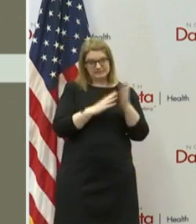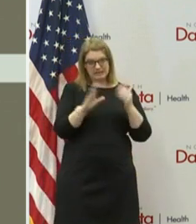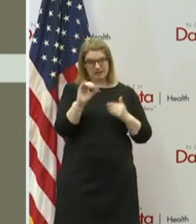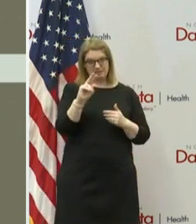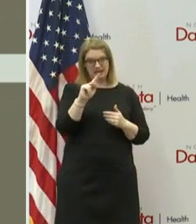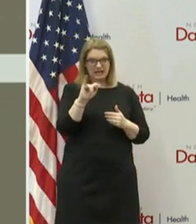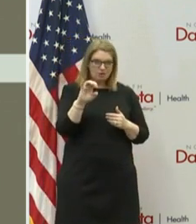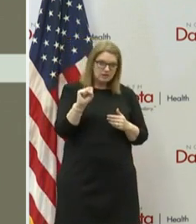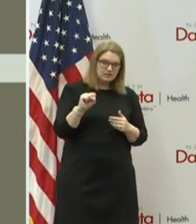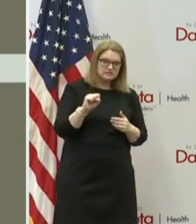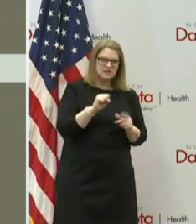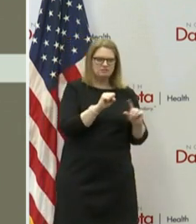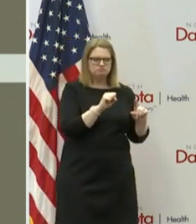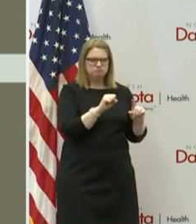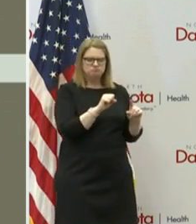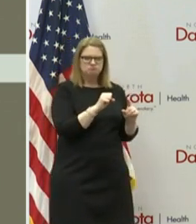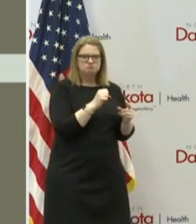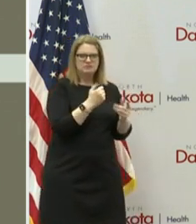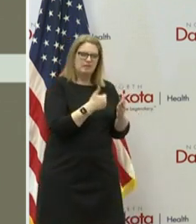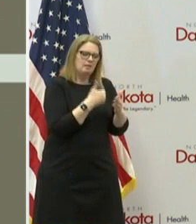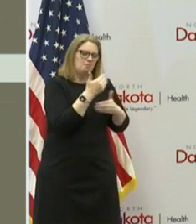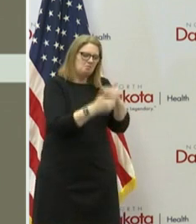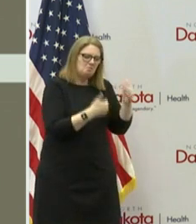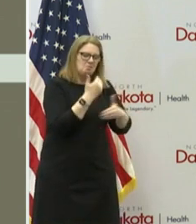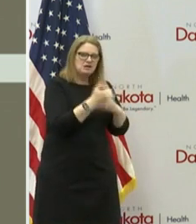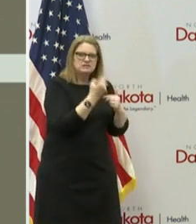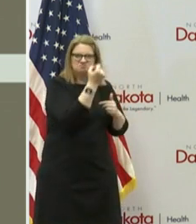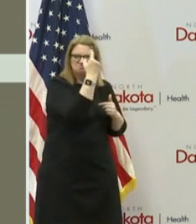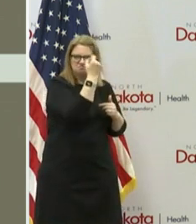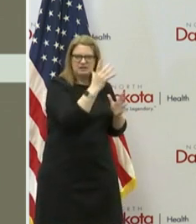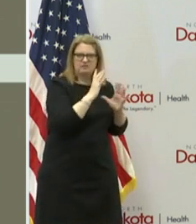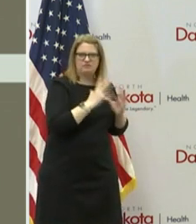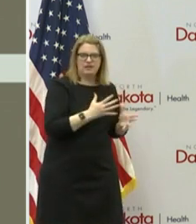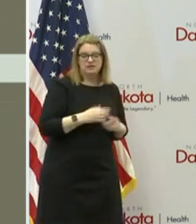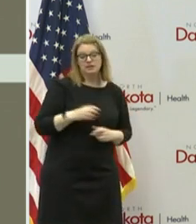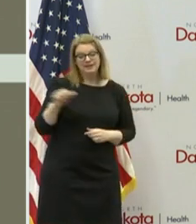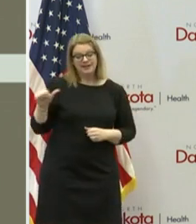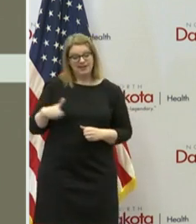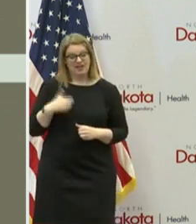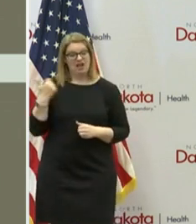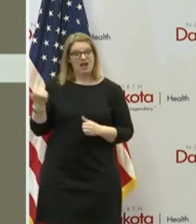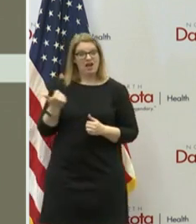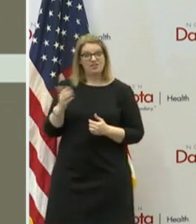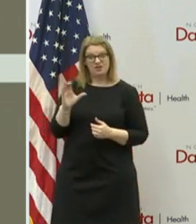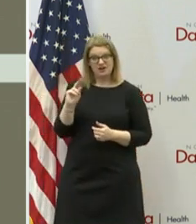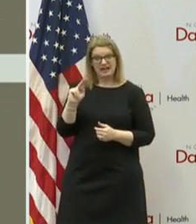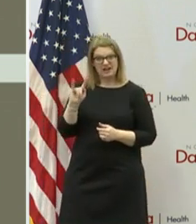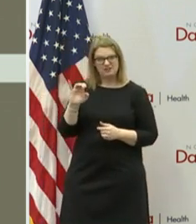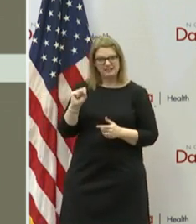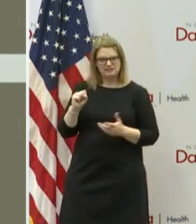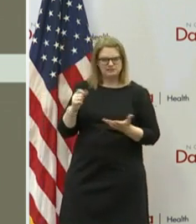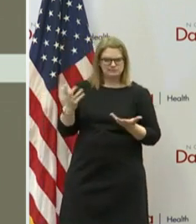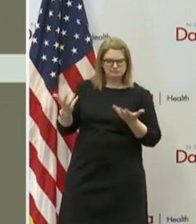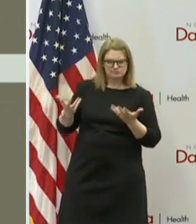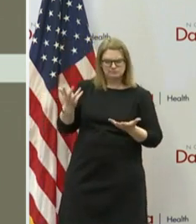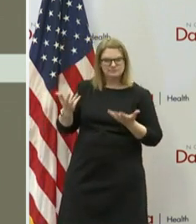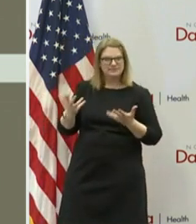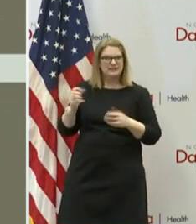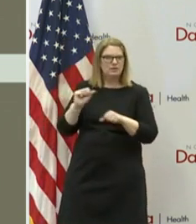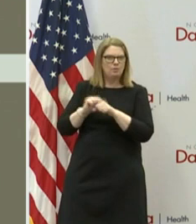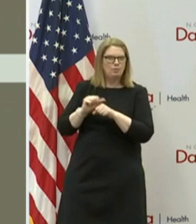that are more familiar with the mail-in voting. We know others that may have, for whatever reasons, work,